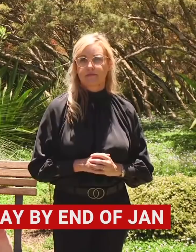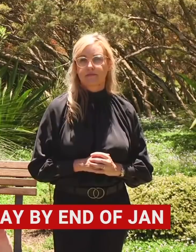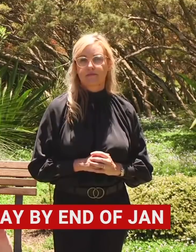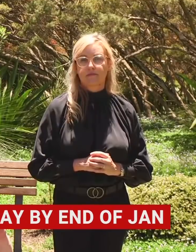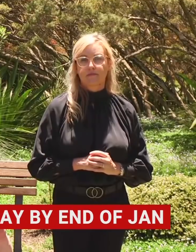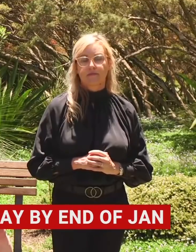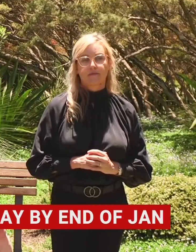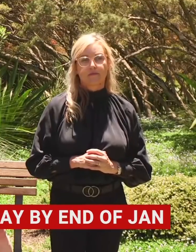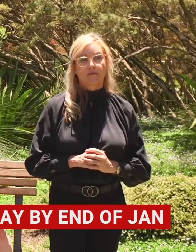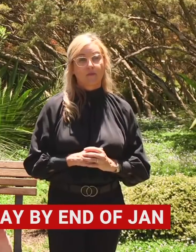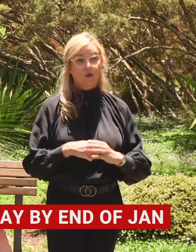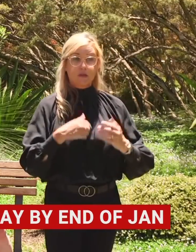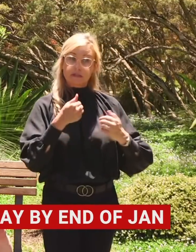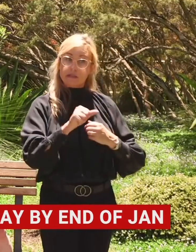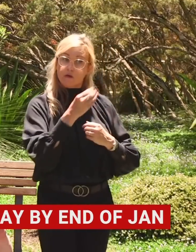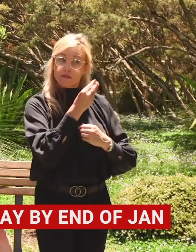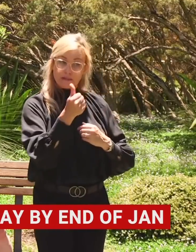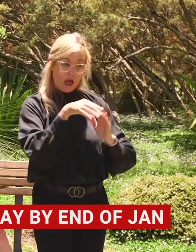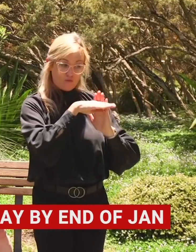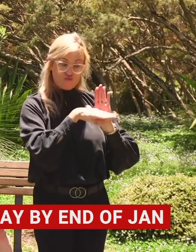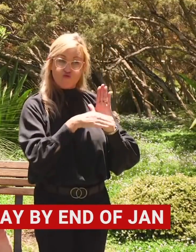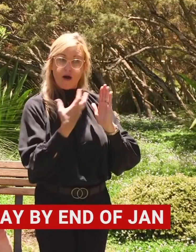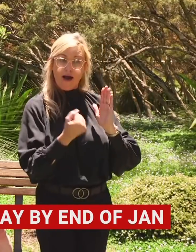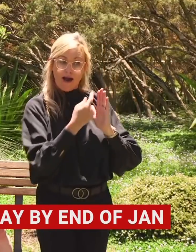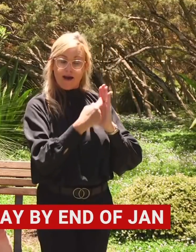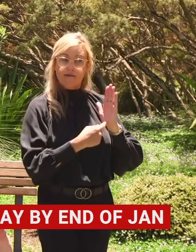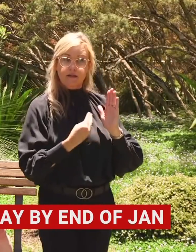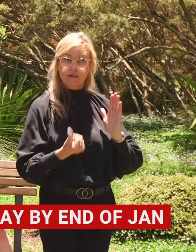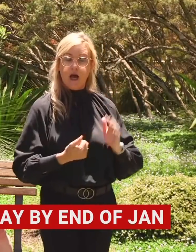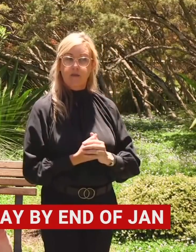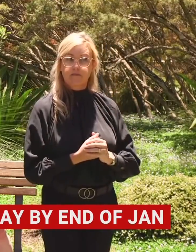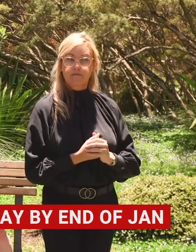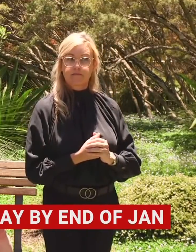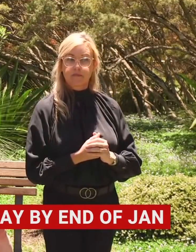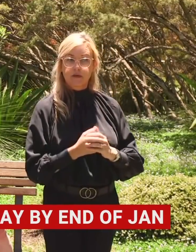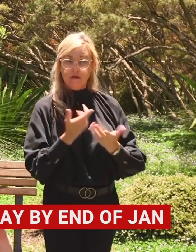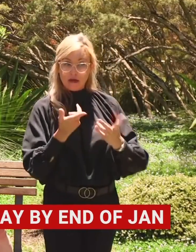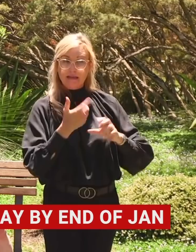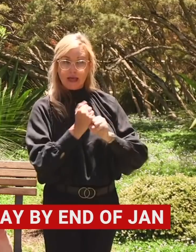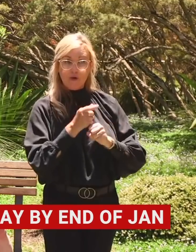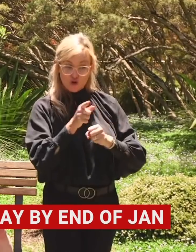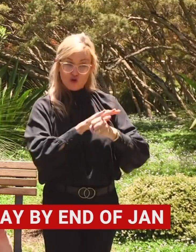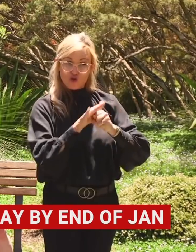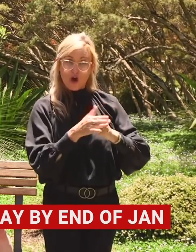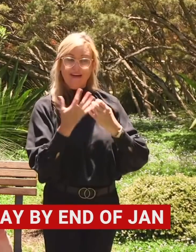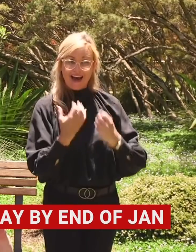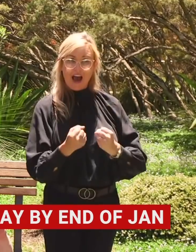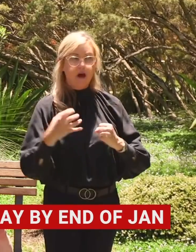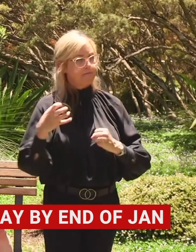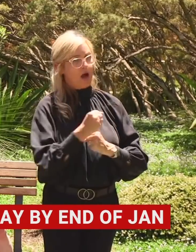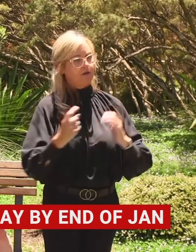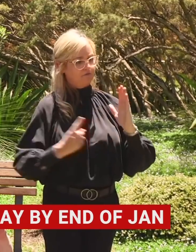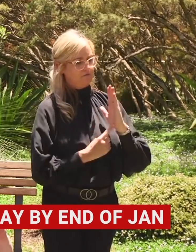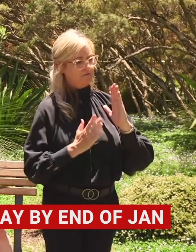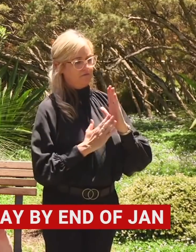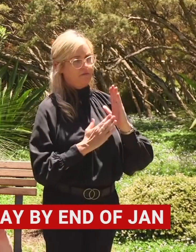rules that are still in place. In circumstances where you do have COVID and you're required to be in isolation, or